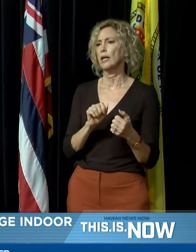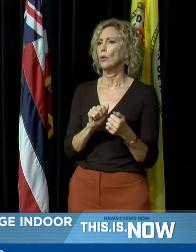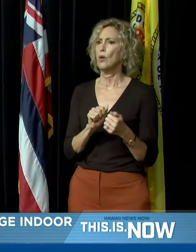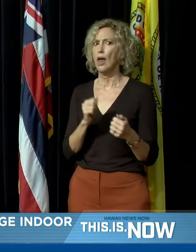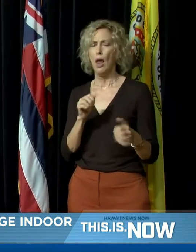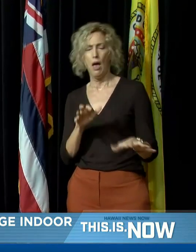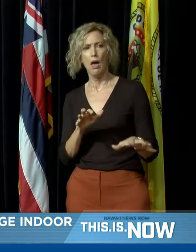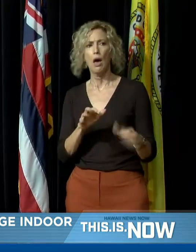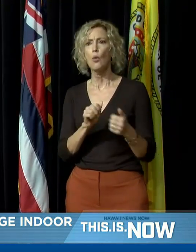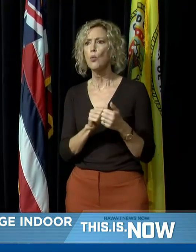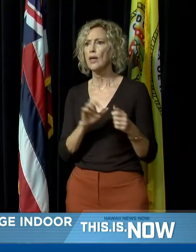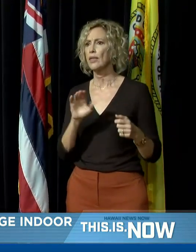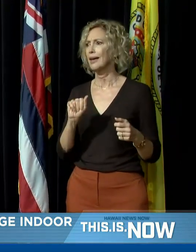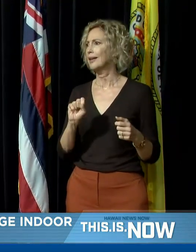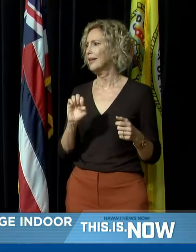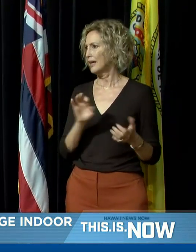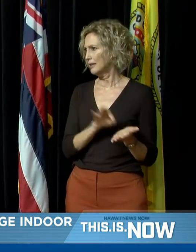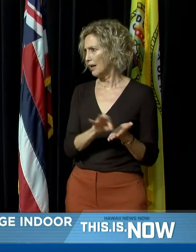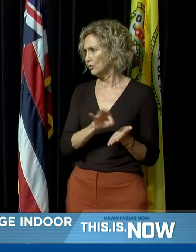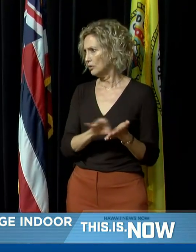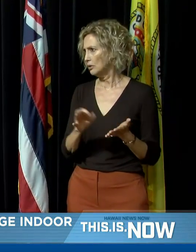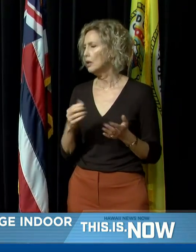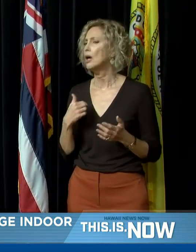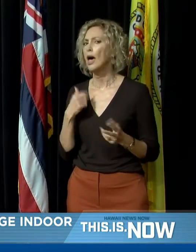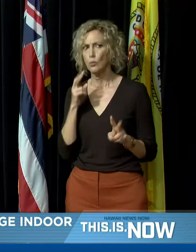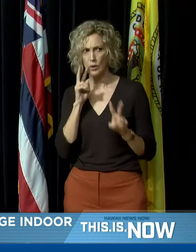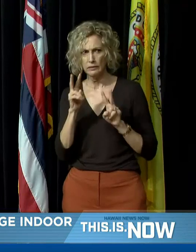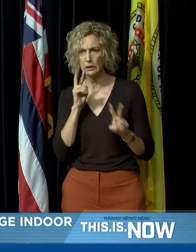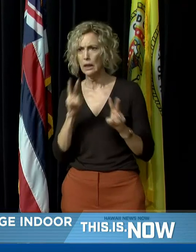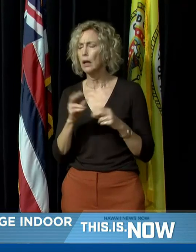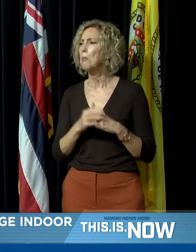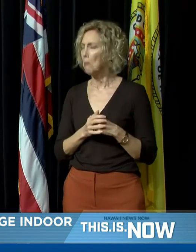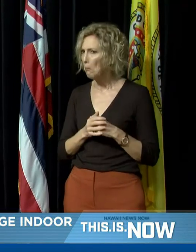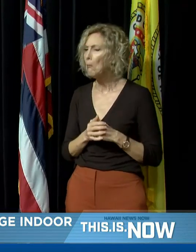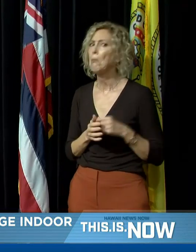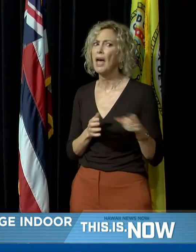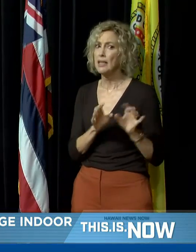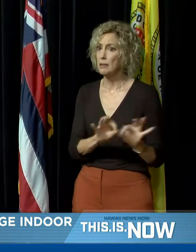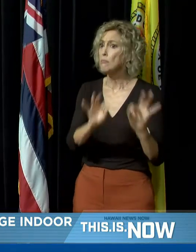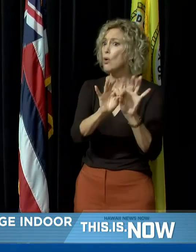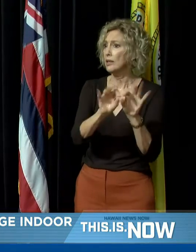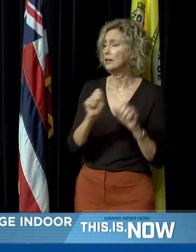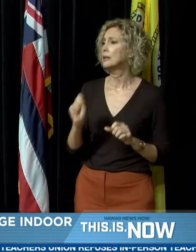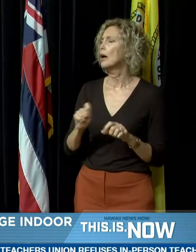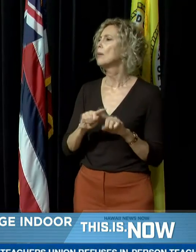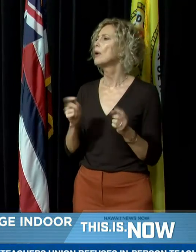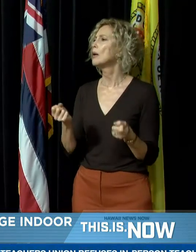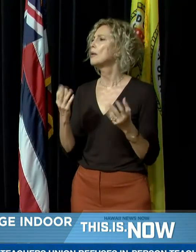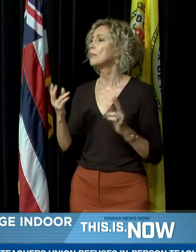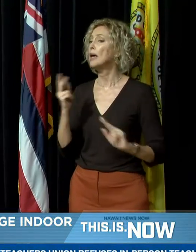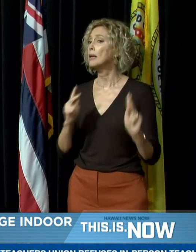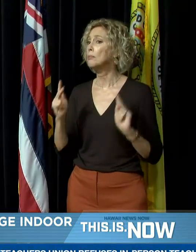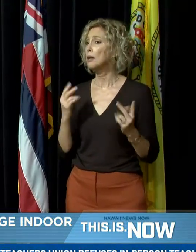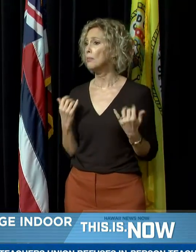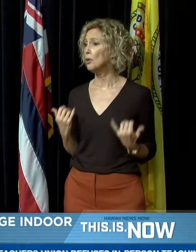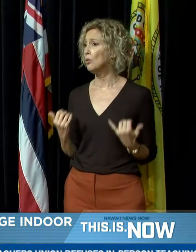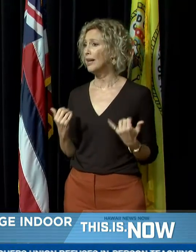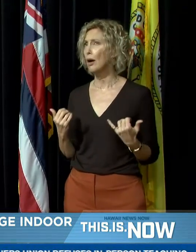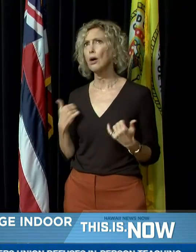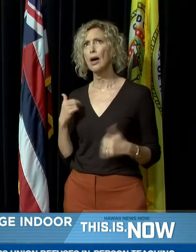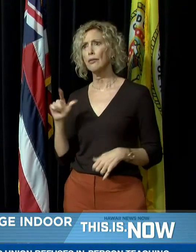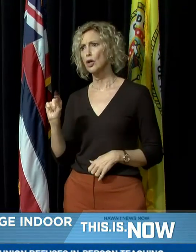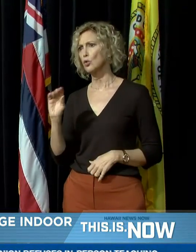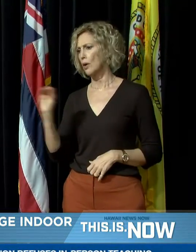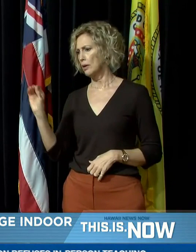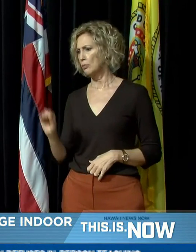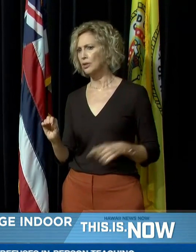they're not as relevant as the hospitalizations. We've said that throughout. And while they do matter, a lot of people right now that are getting, we have 20%